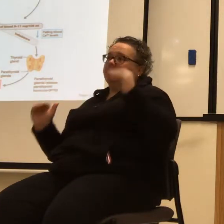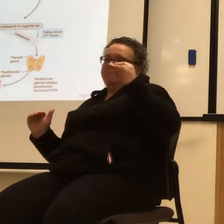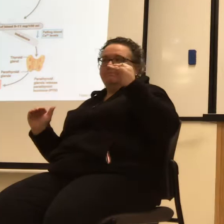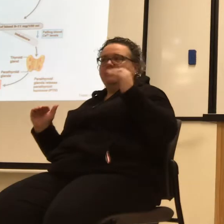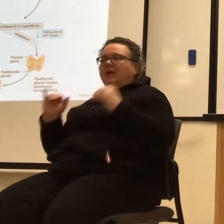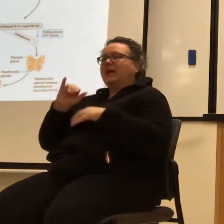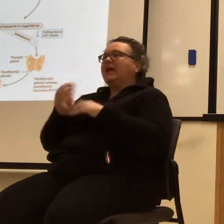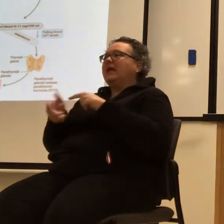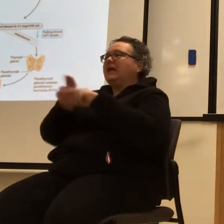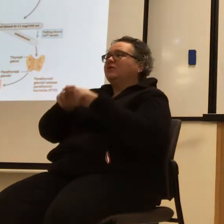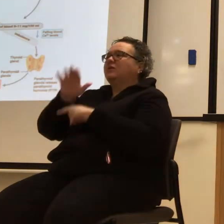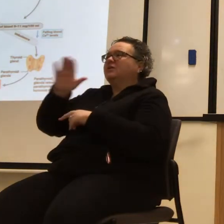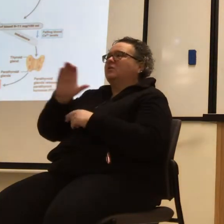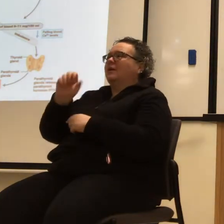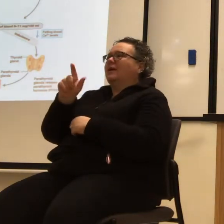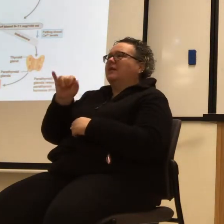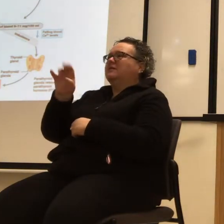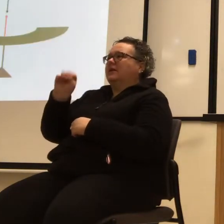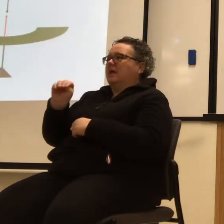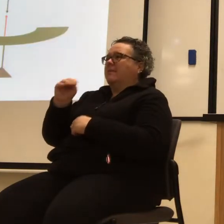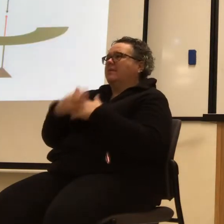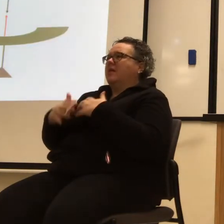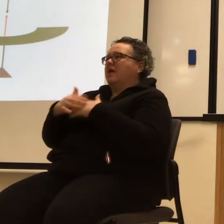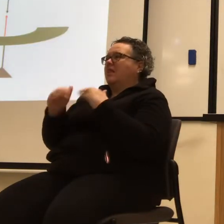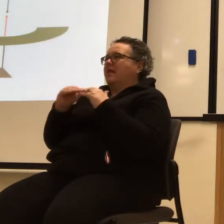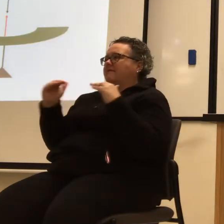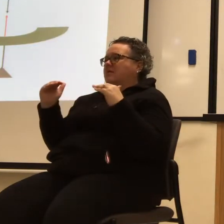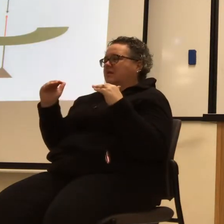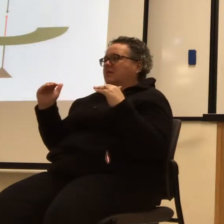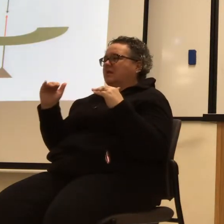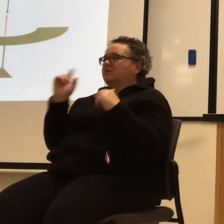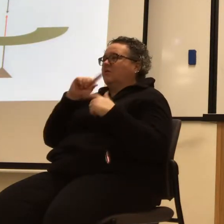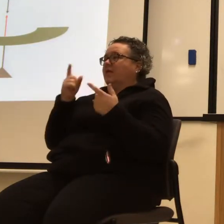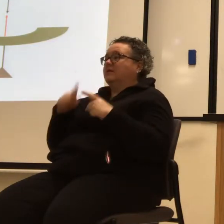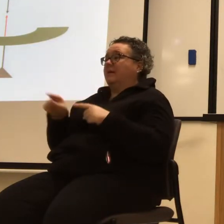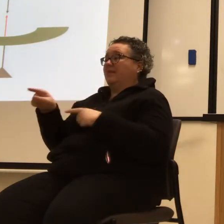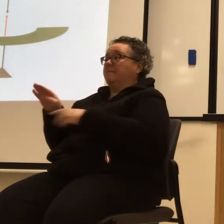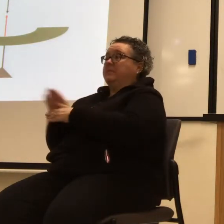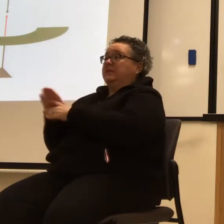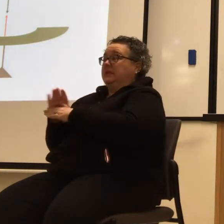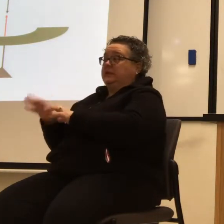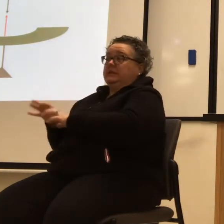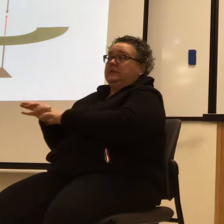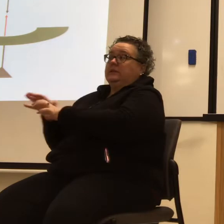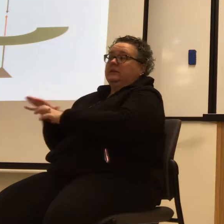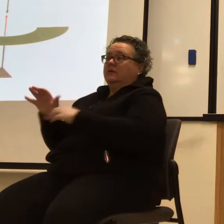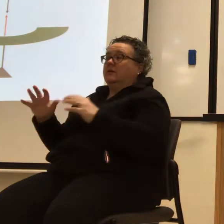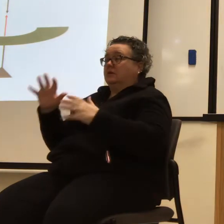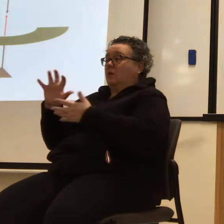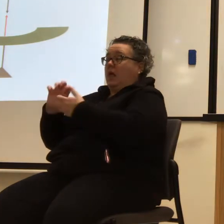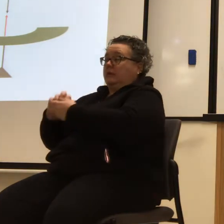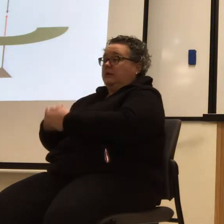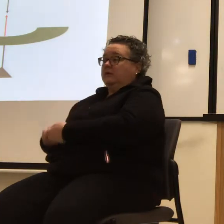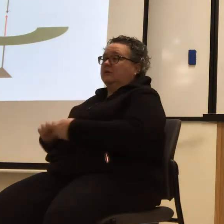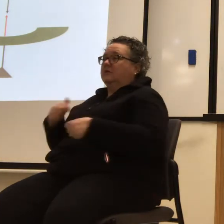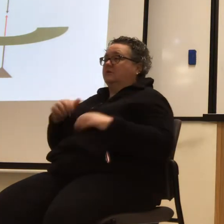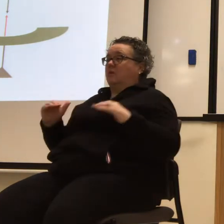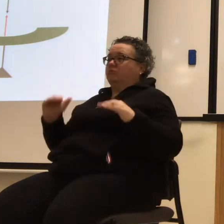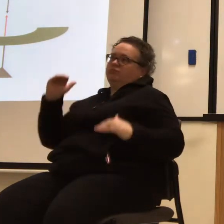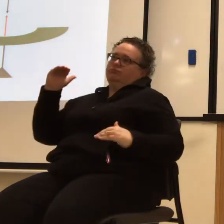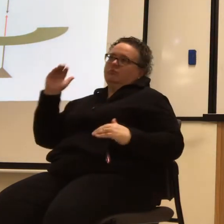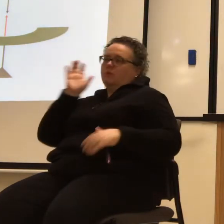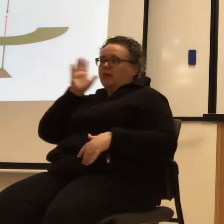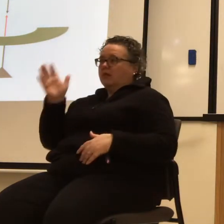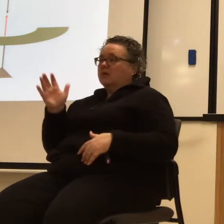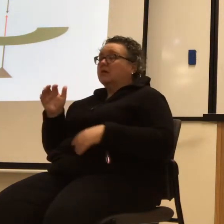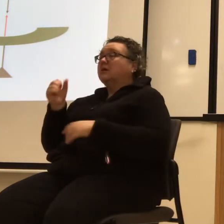simple diagram of how the hormones oppose each other. The other thing that can influence the calcium levels in addition to